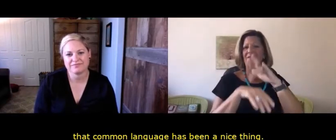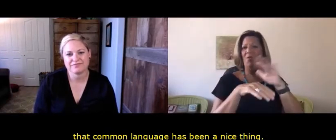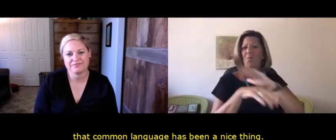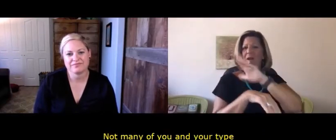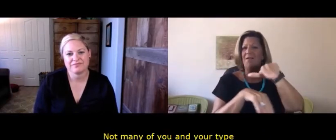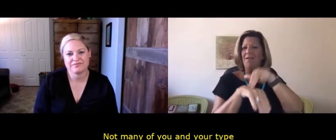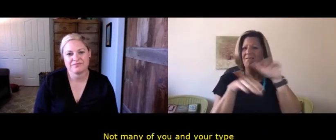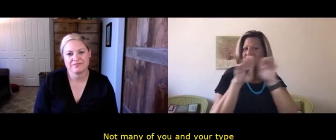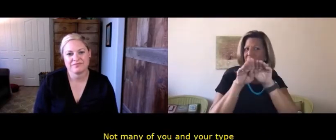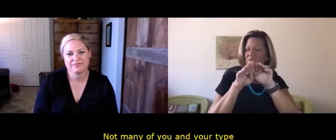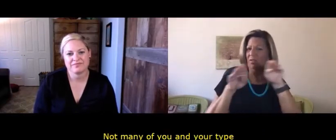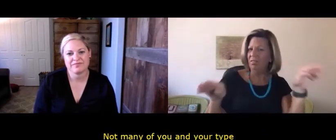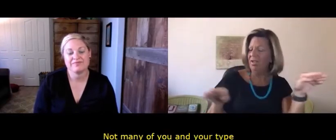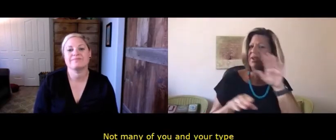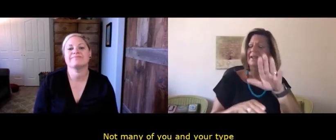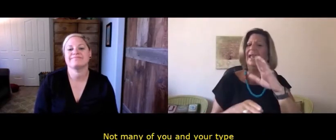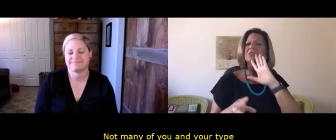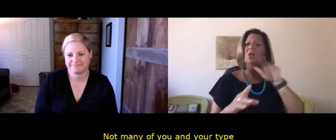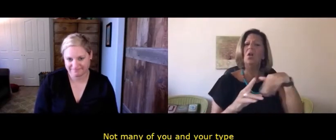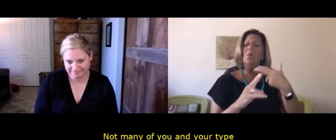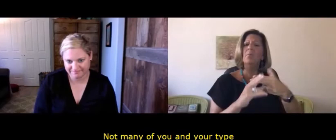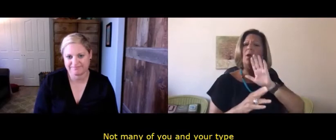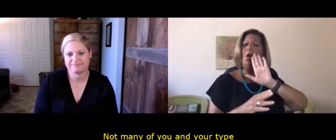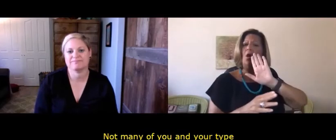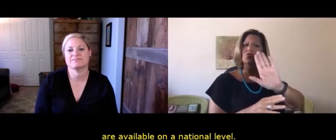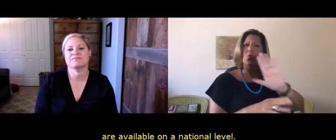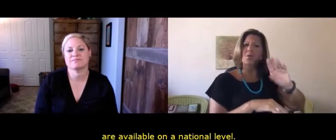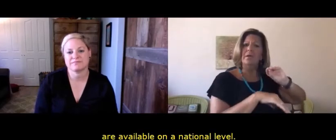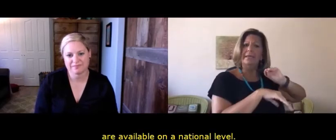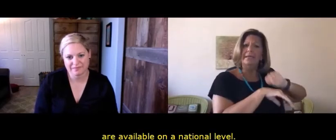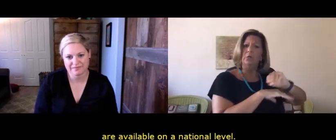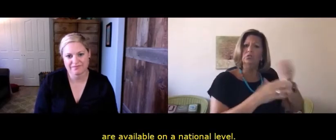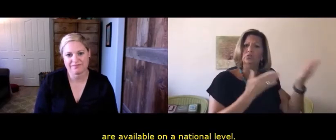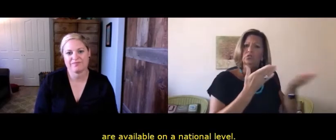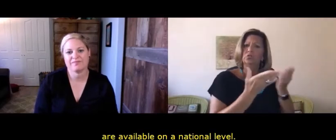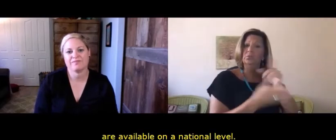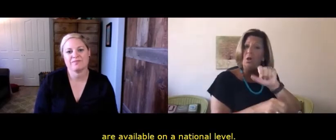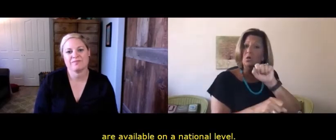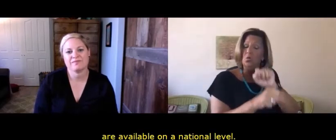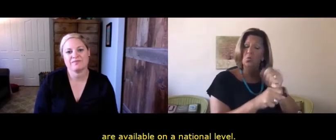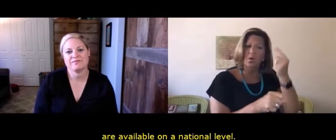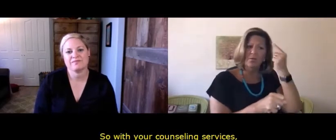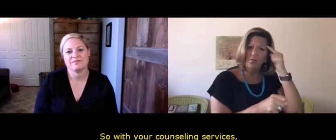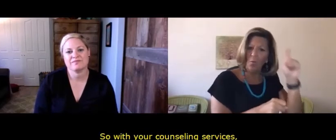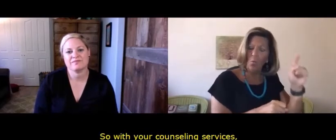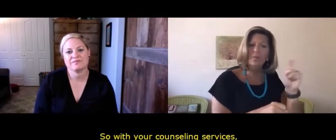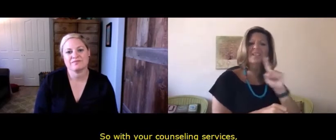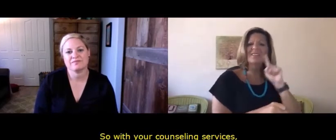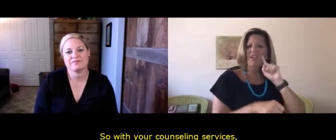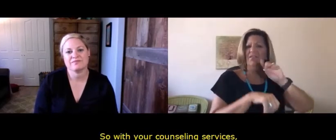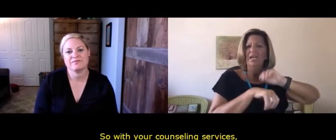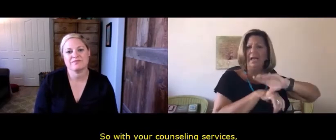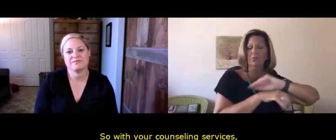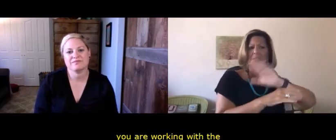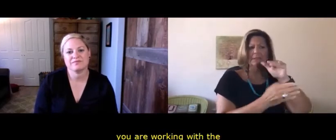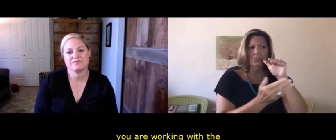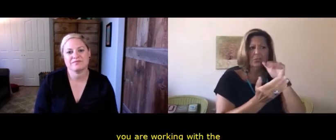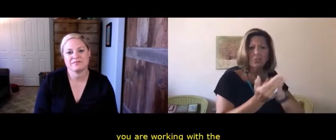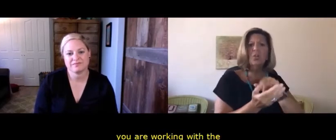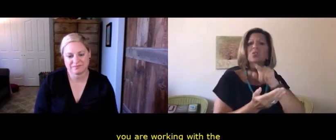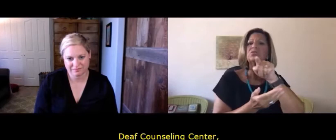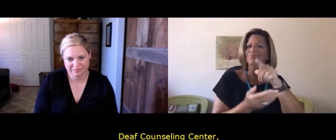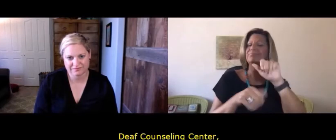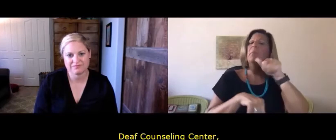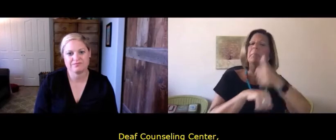nice thing. Not many of you and your type are available on a national level. So with your counseling services,